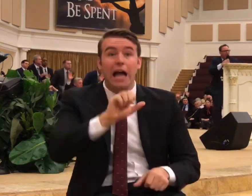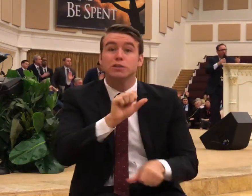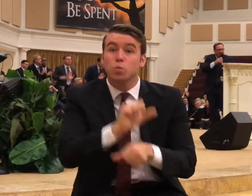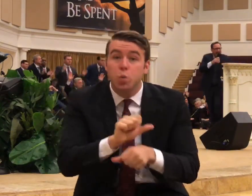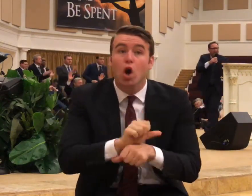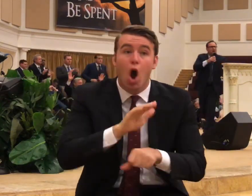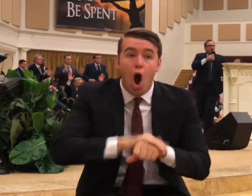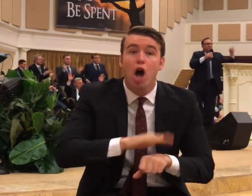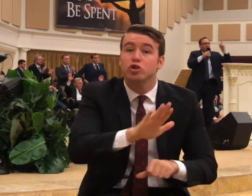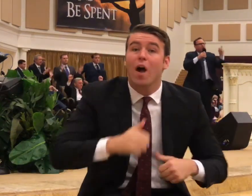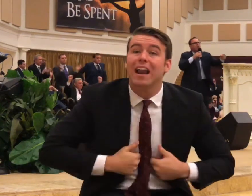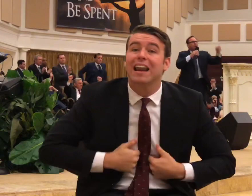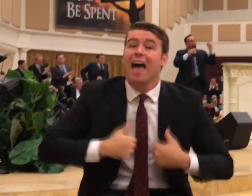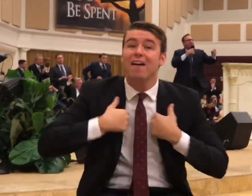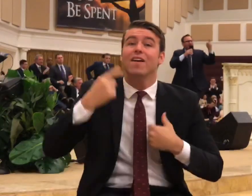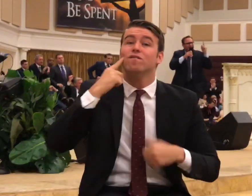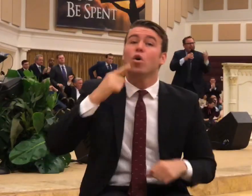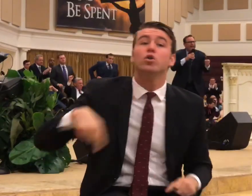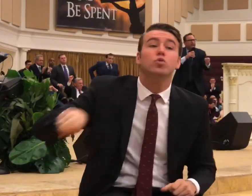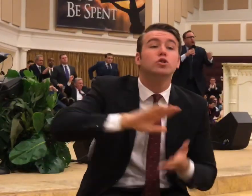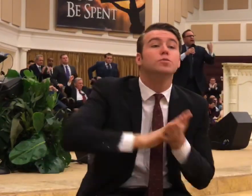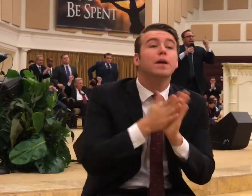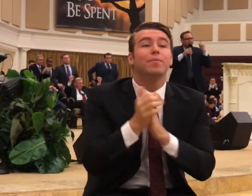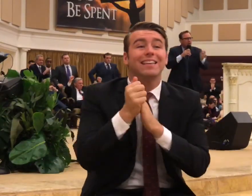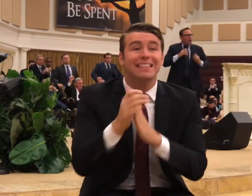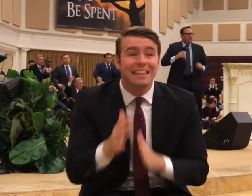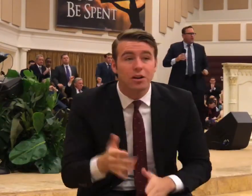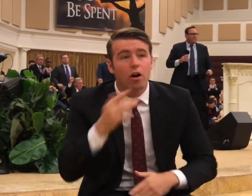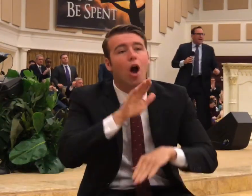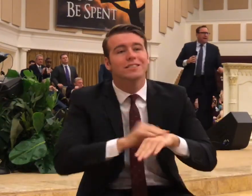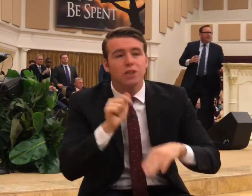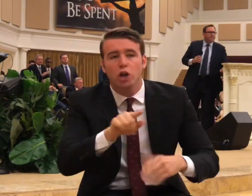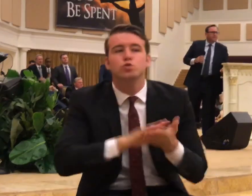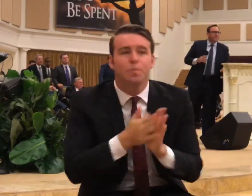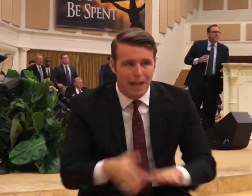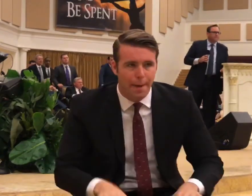working on your life for you to be the leader he's called.